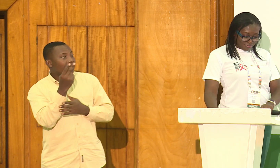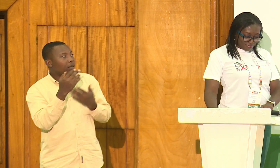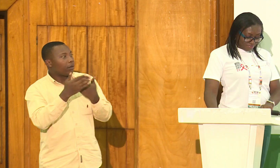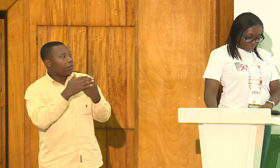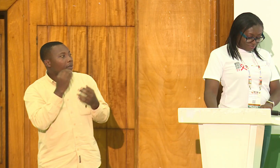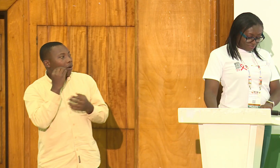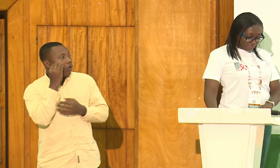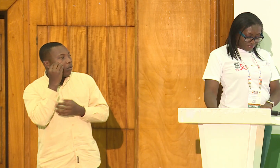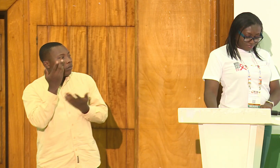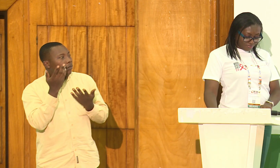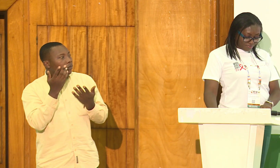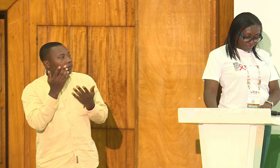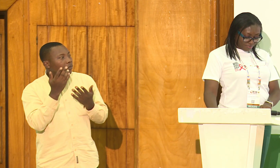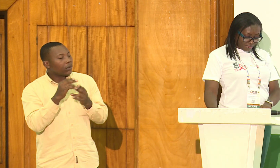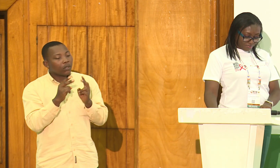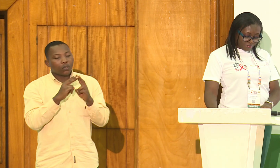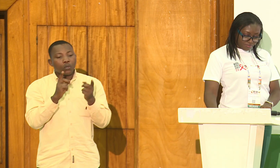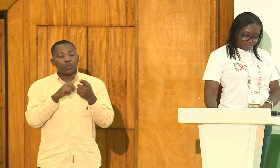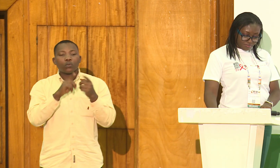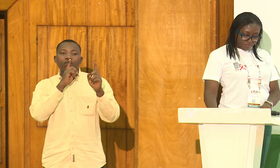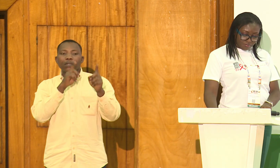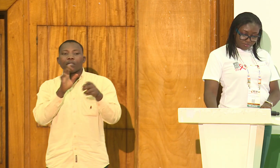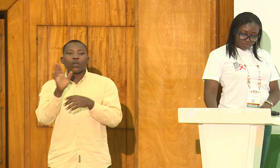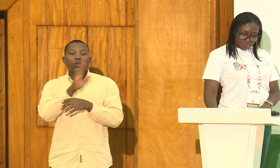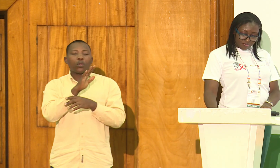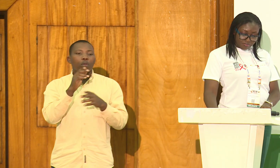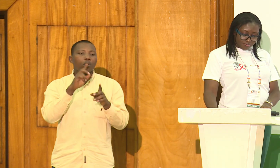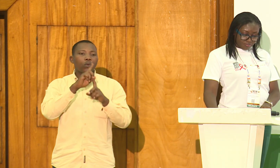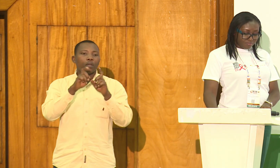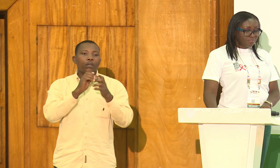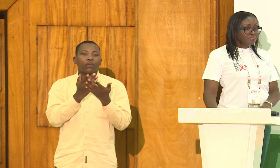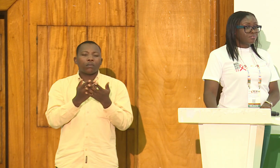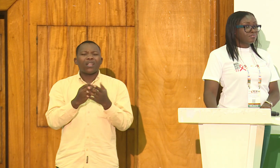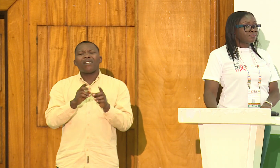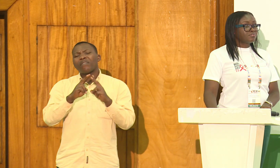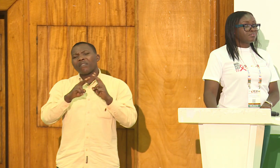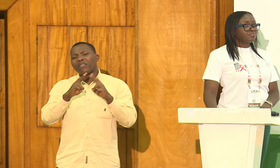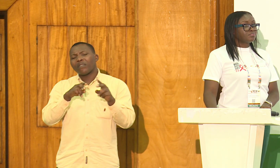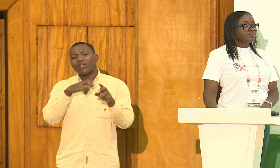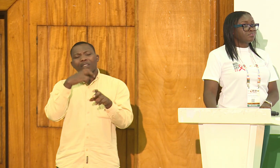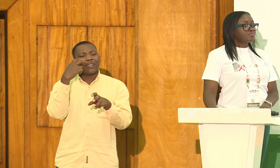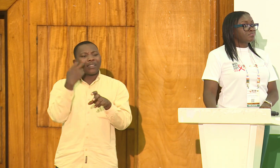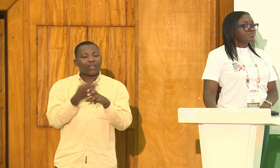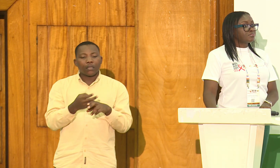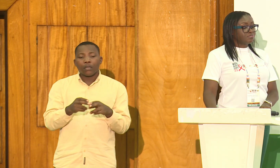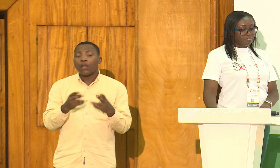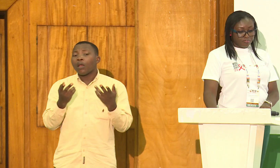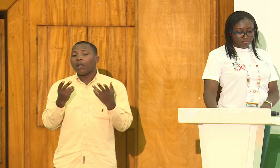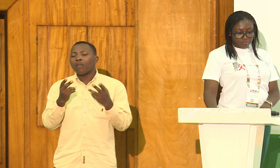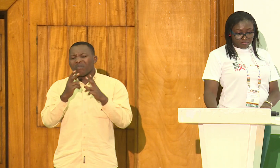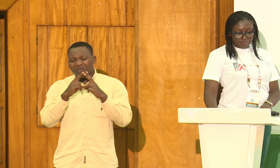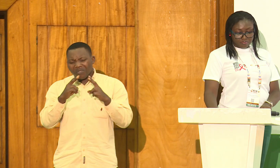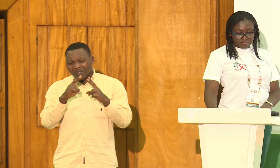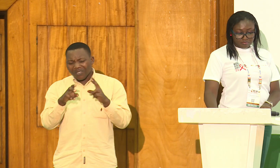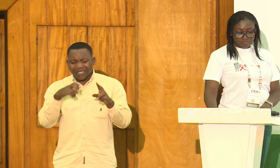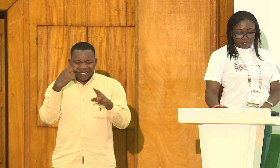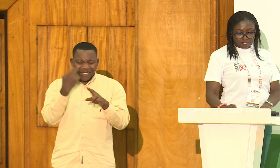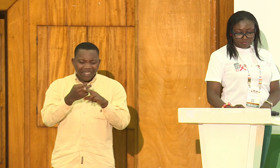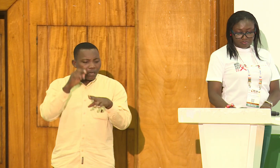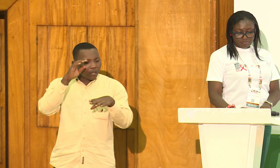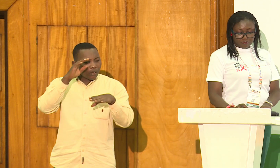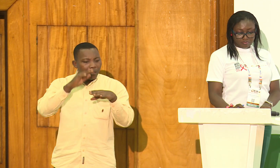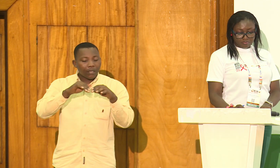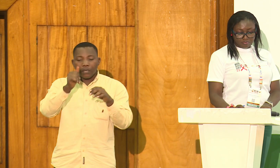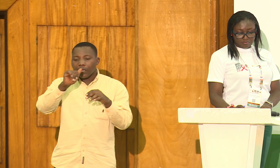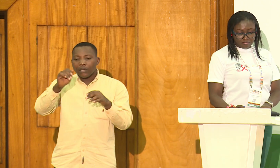also seeing in processed foods. So to answer your question simply, it's very hard. It's going to be harder than any disease that we've looked at, but